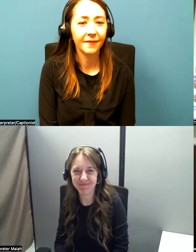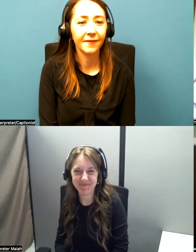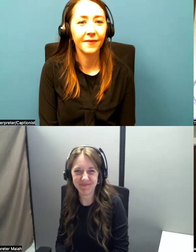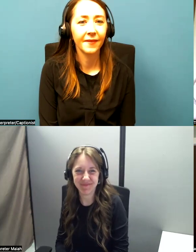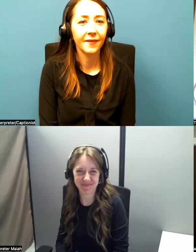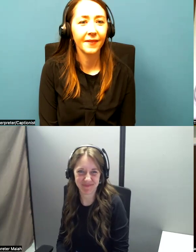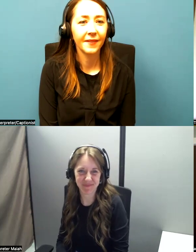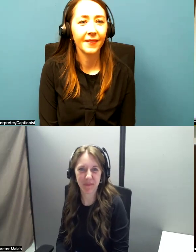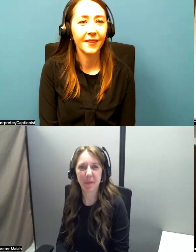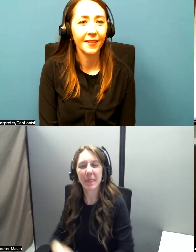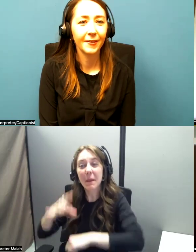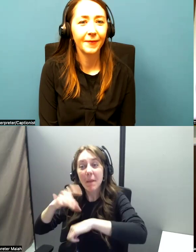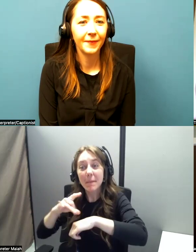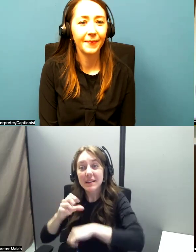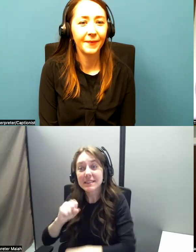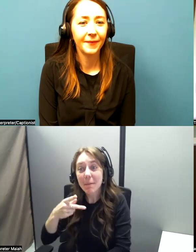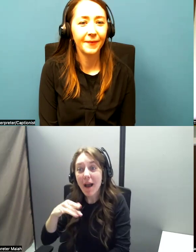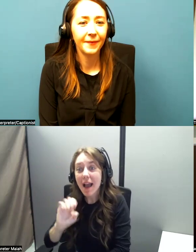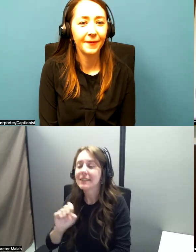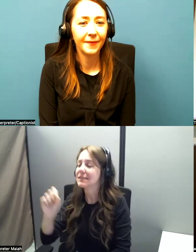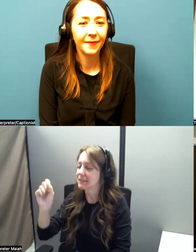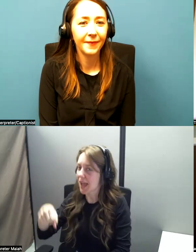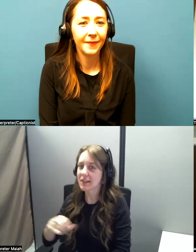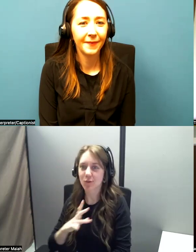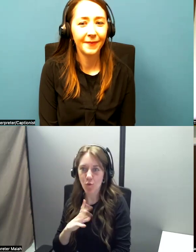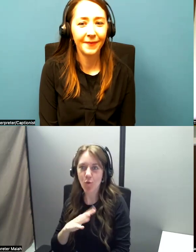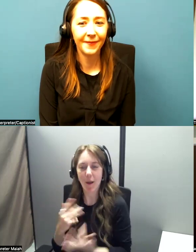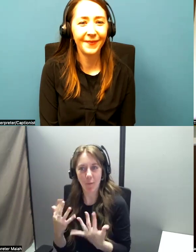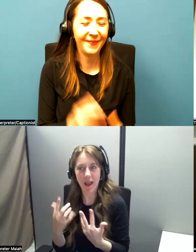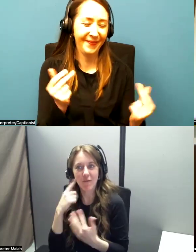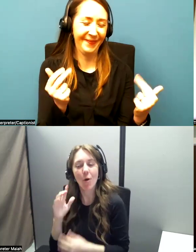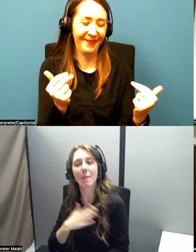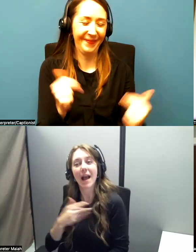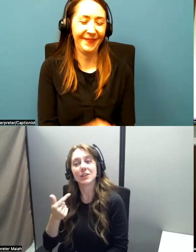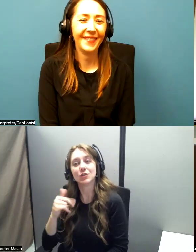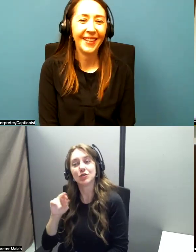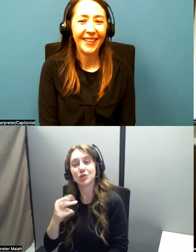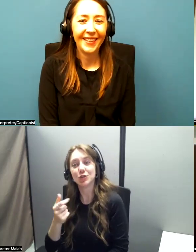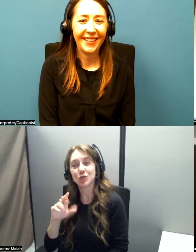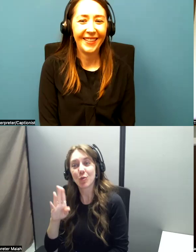Pumpkin spice. Okay, cool. I'm waiting for my gingerbread latte. Okay?